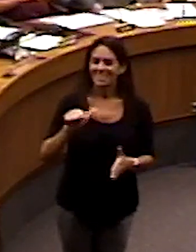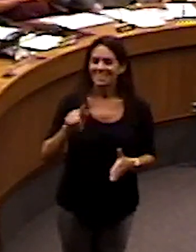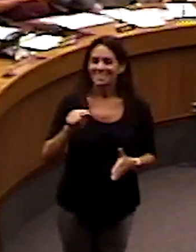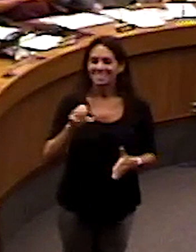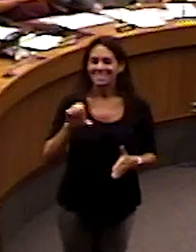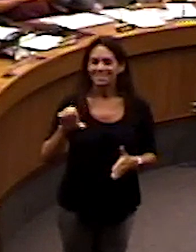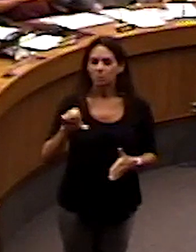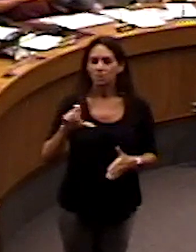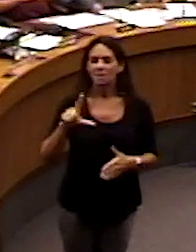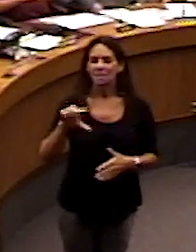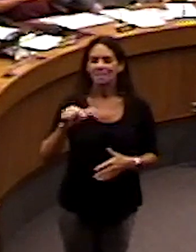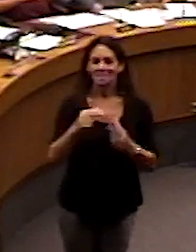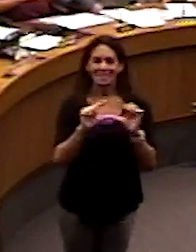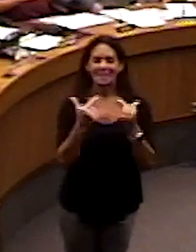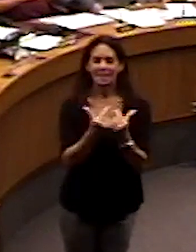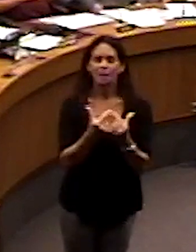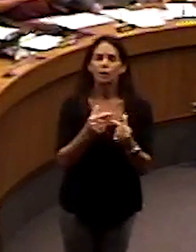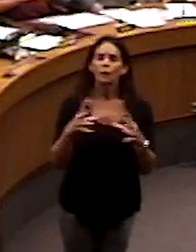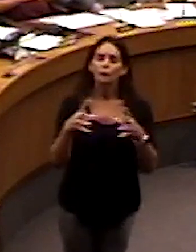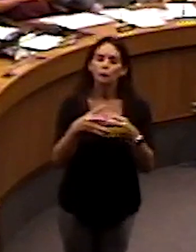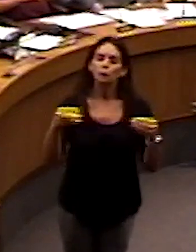the township fields.